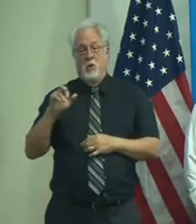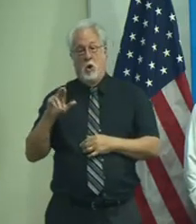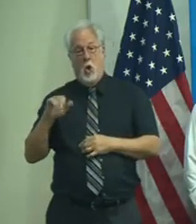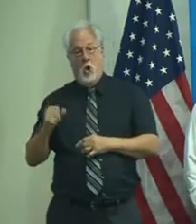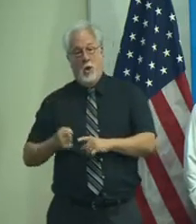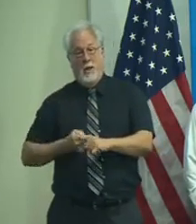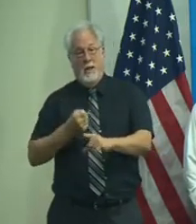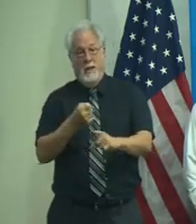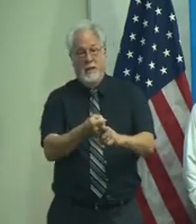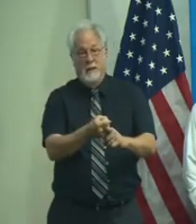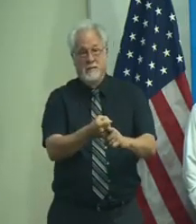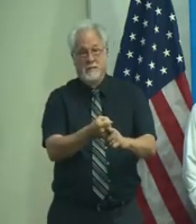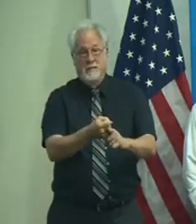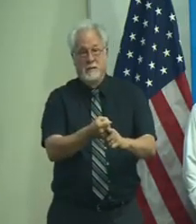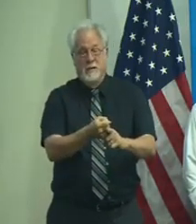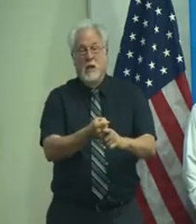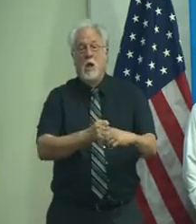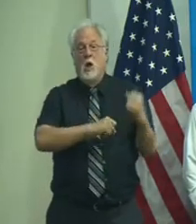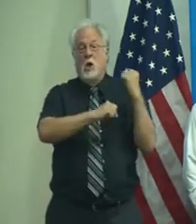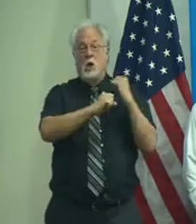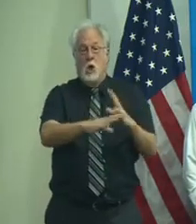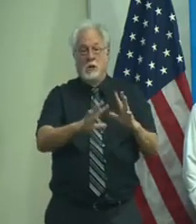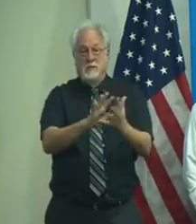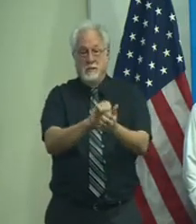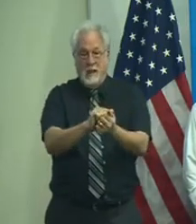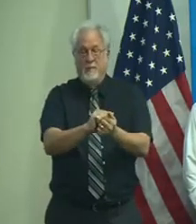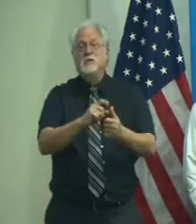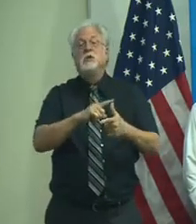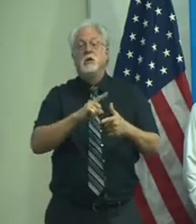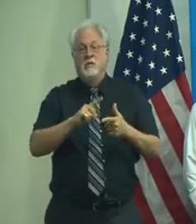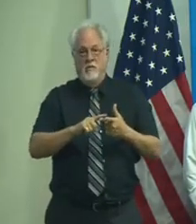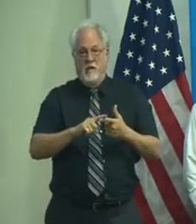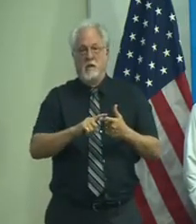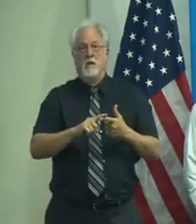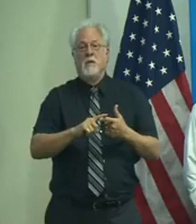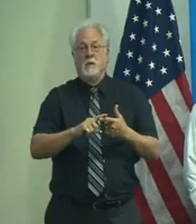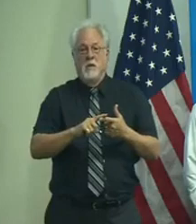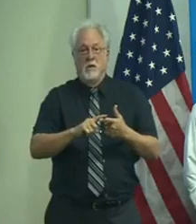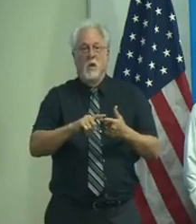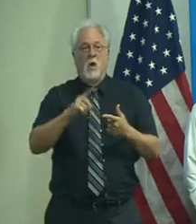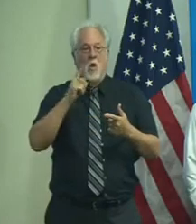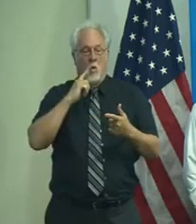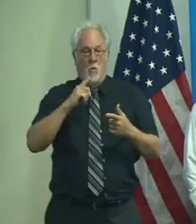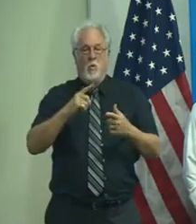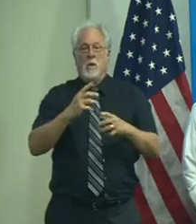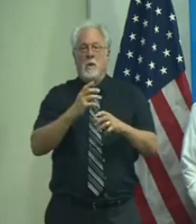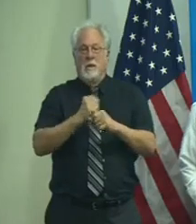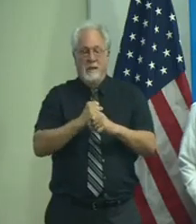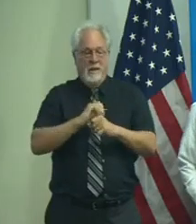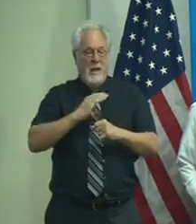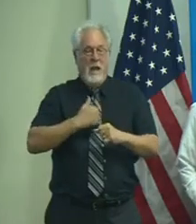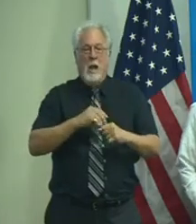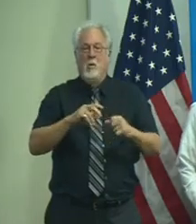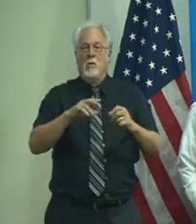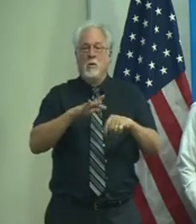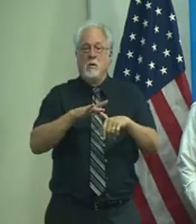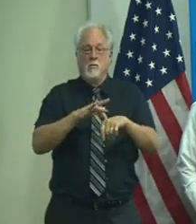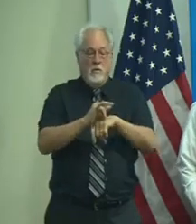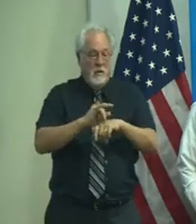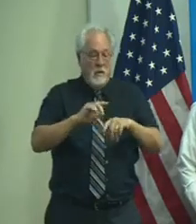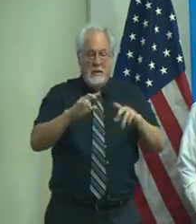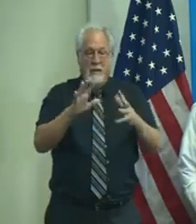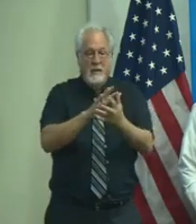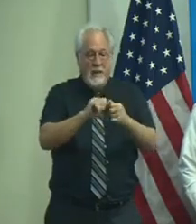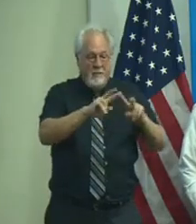it creates a lot of damage, then we'll get out with our preliminary damage assessment teams after the